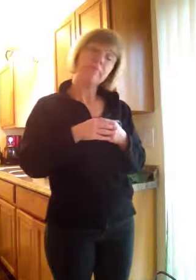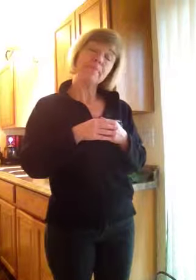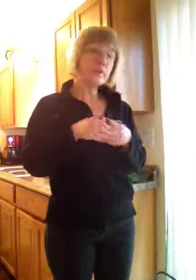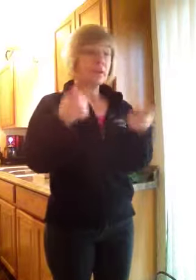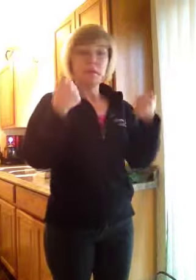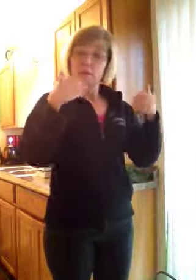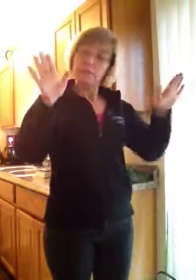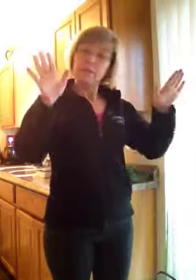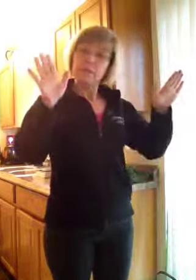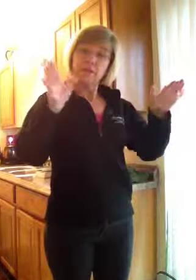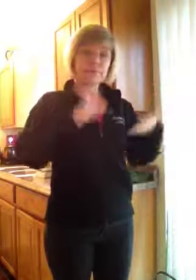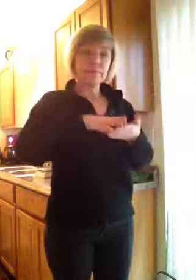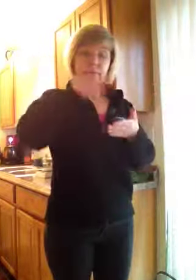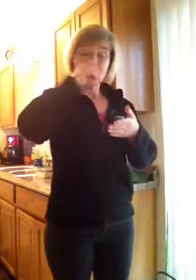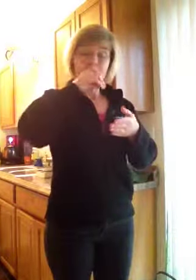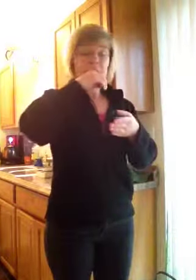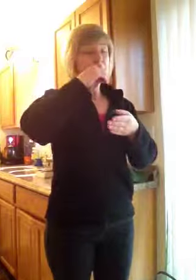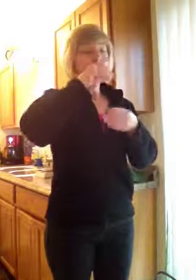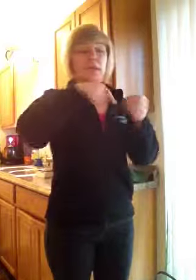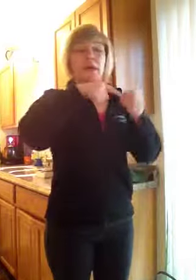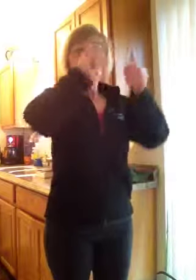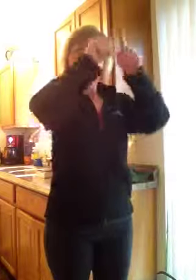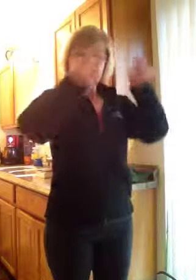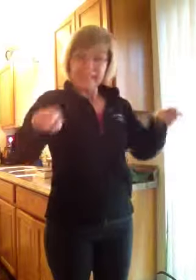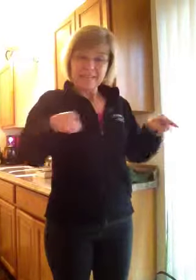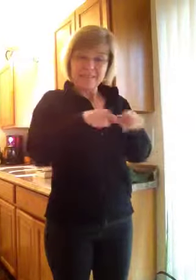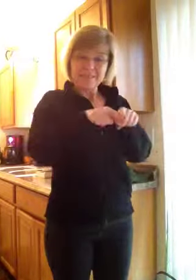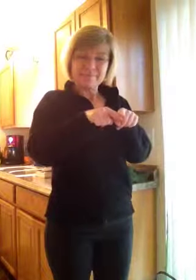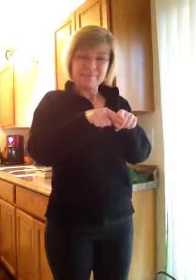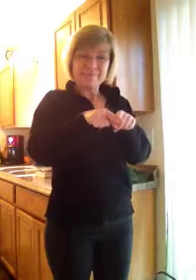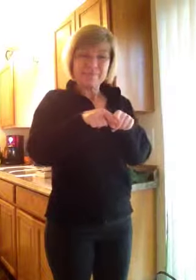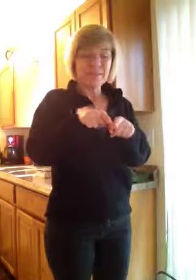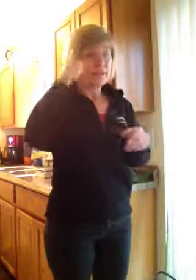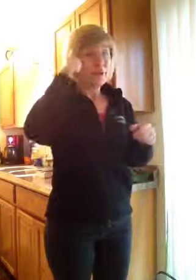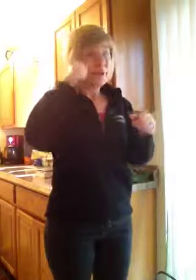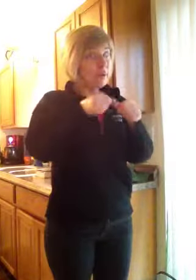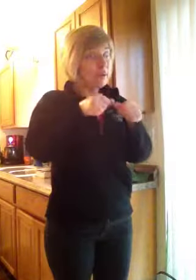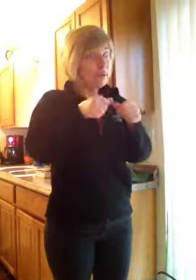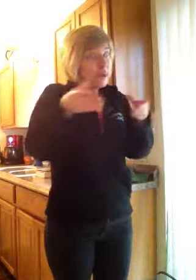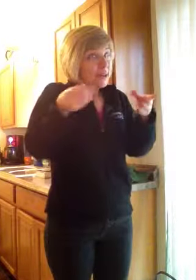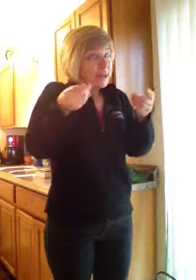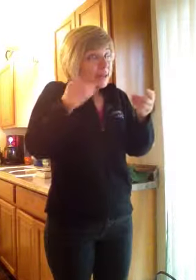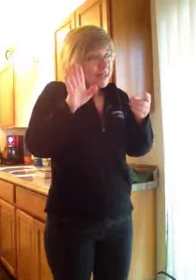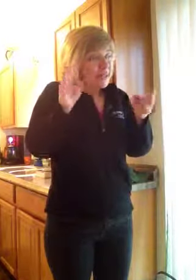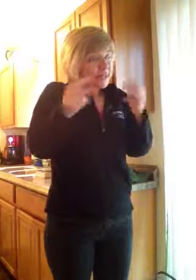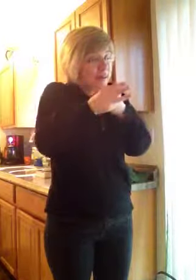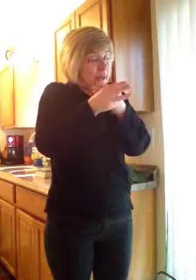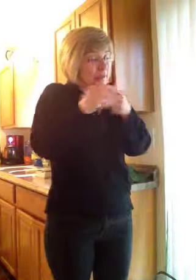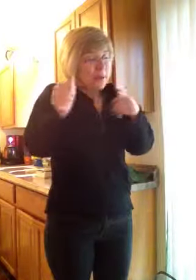video. Remember, the key to really learning math is to do it. So be sure to practice by doing the exercises for this